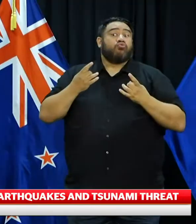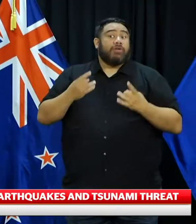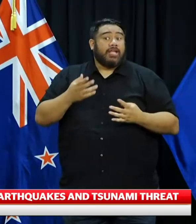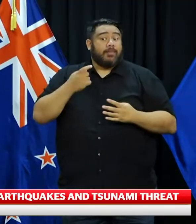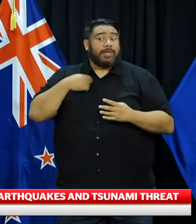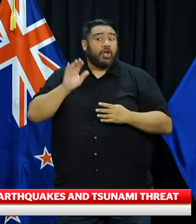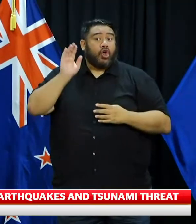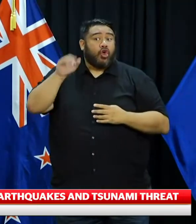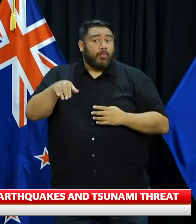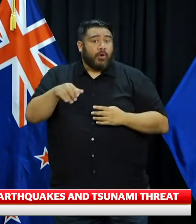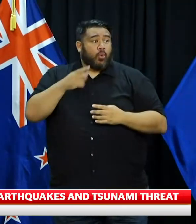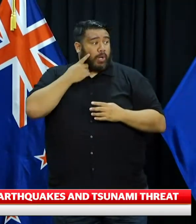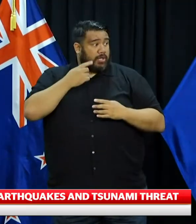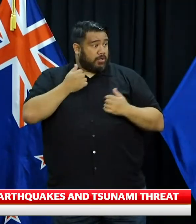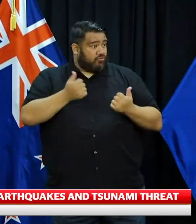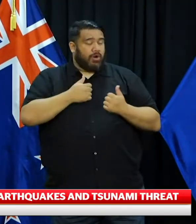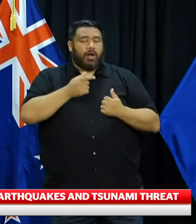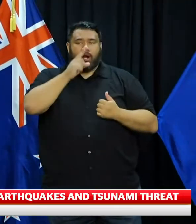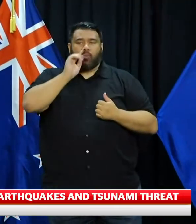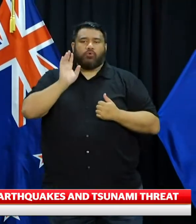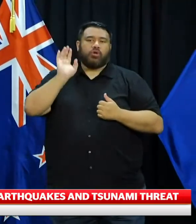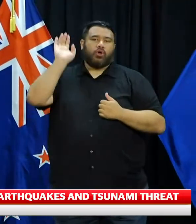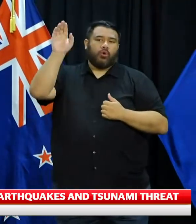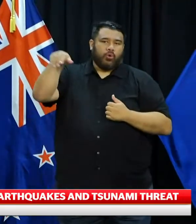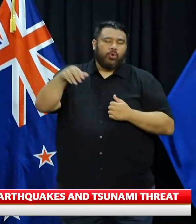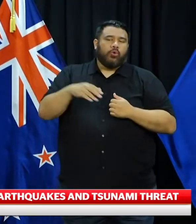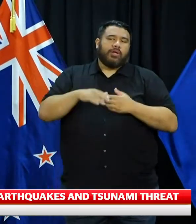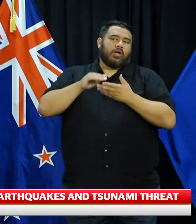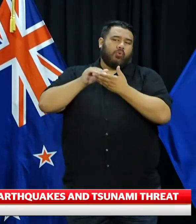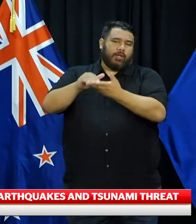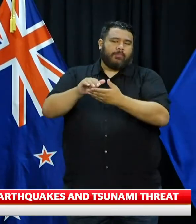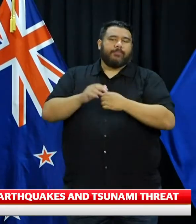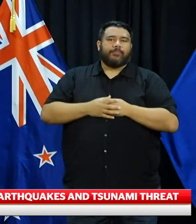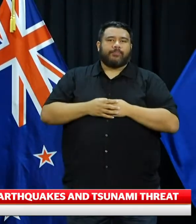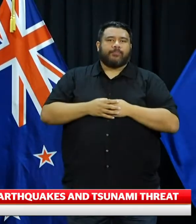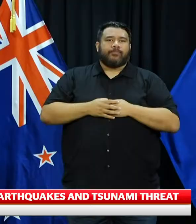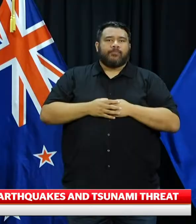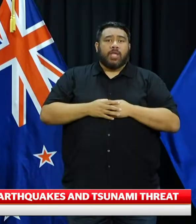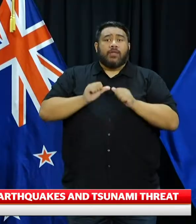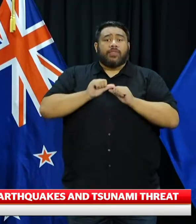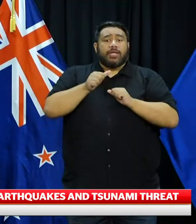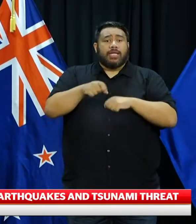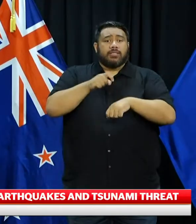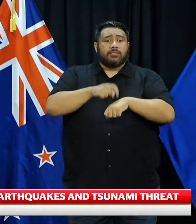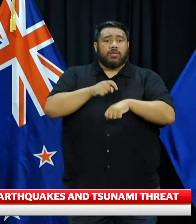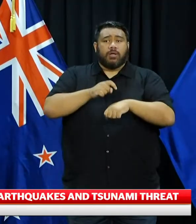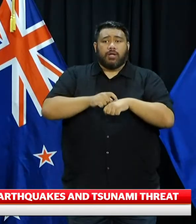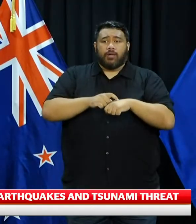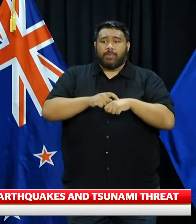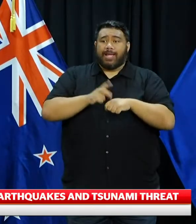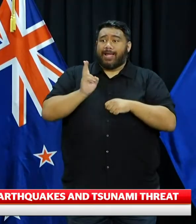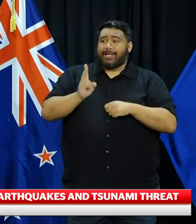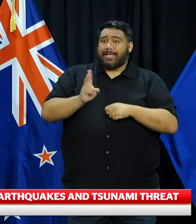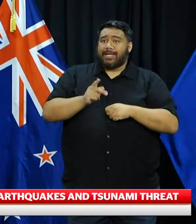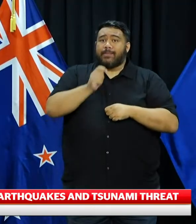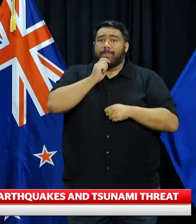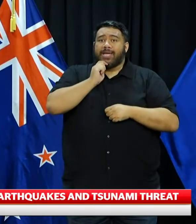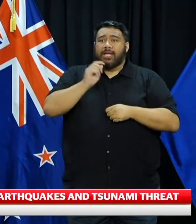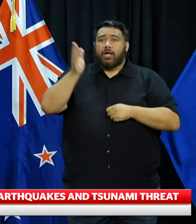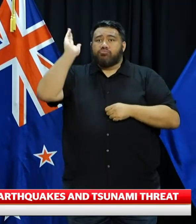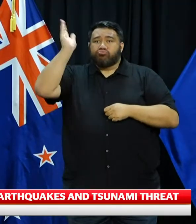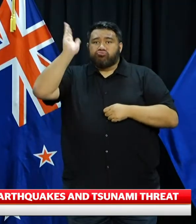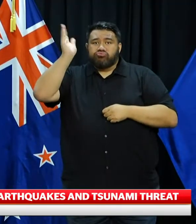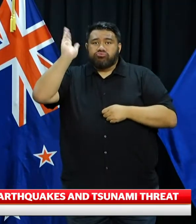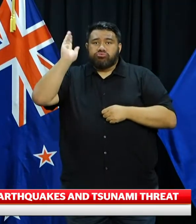home, I'll definitely be doing that and meeting up with folks on the ground. In terms of our next media briefing, it will really depend on